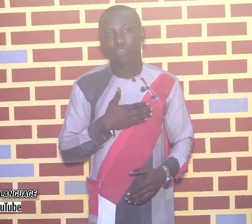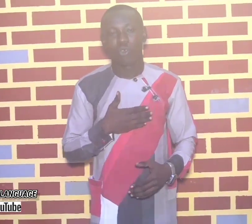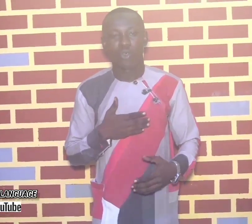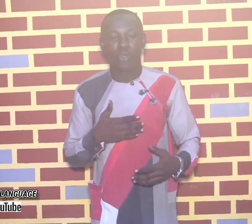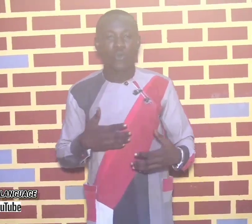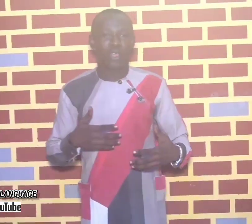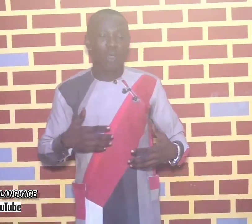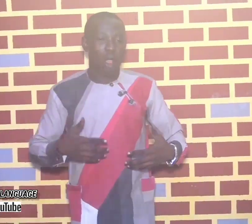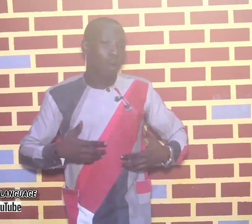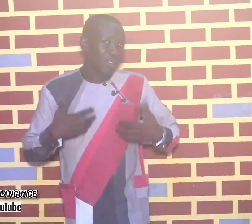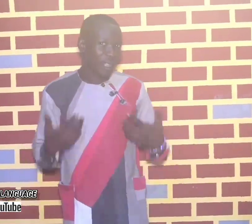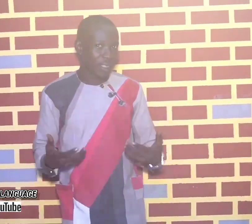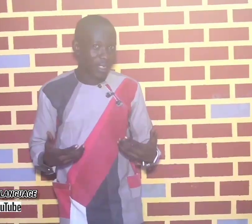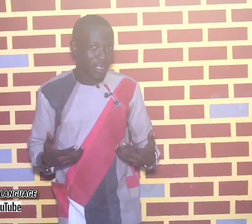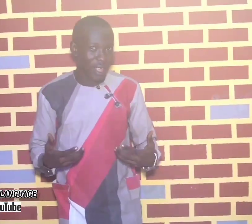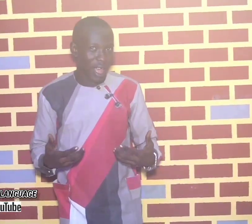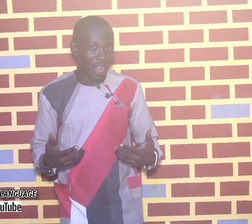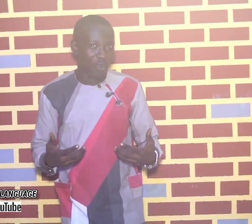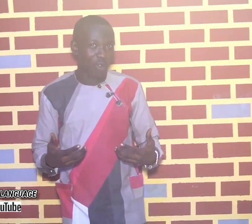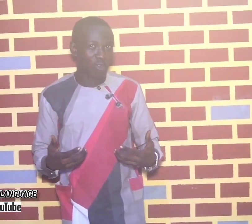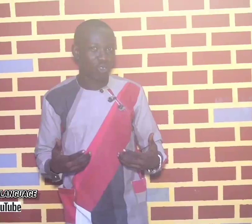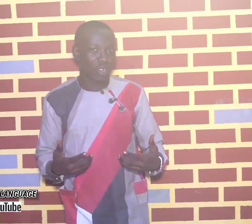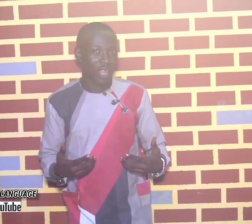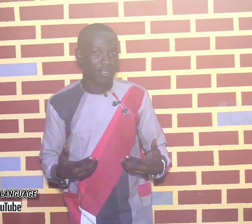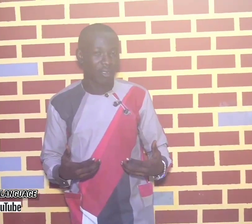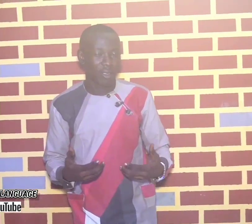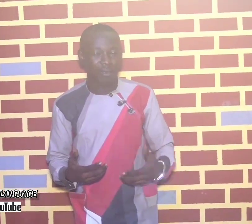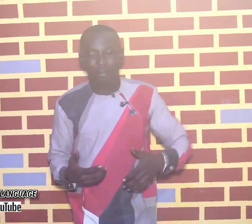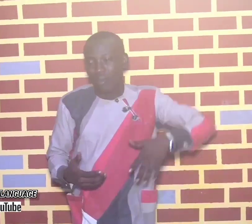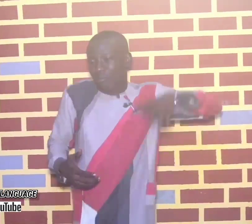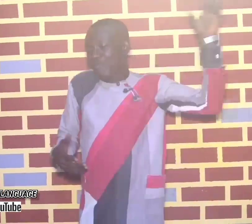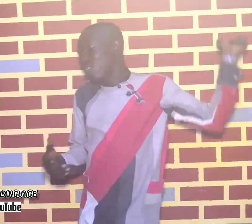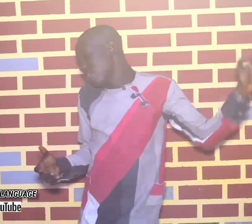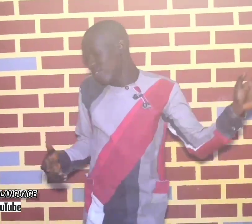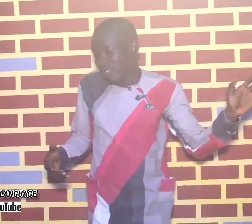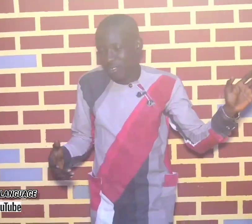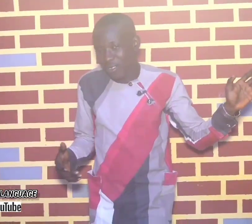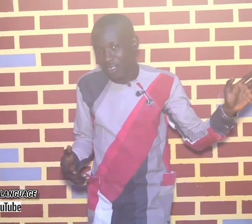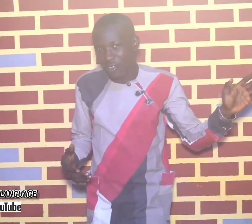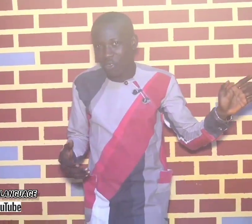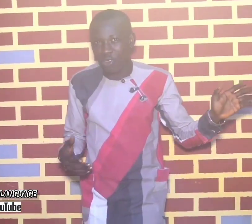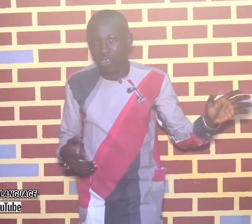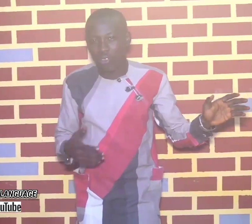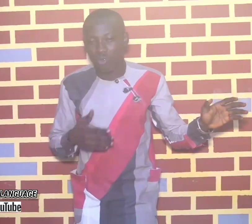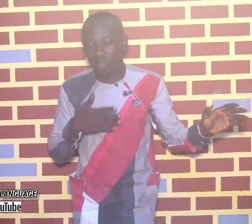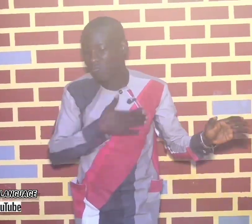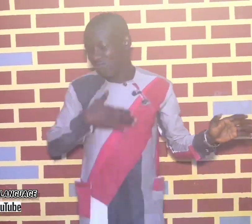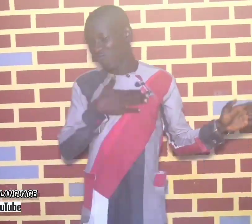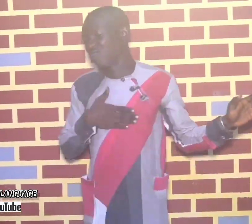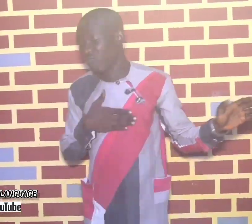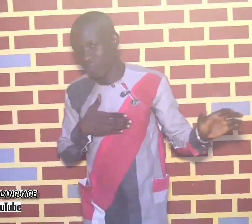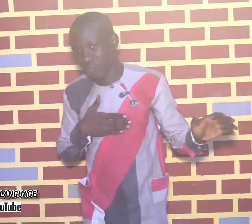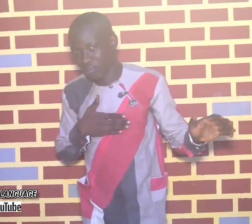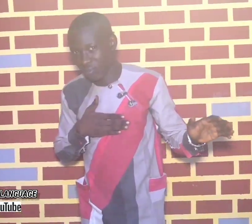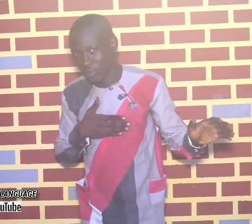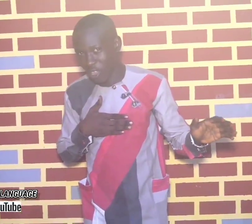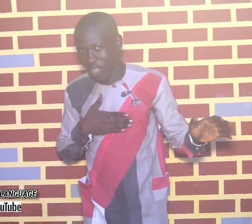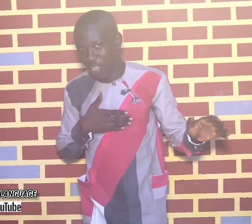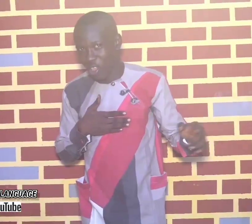So when you are upset and you want to show that, please, so you go this way. Okay? You